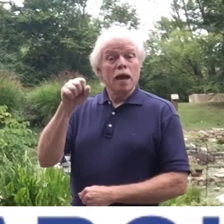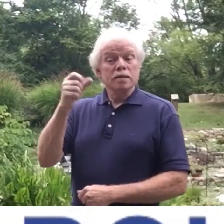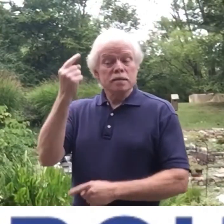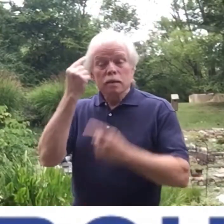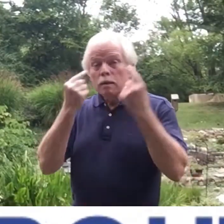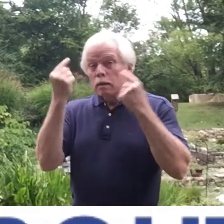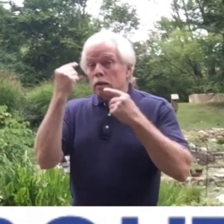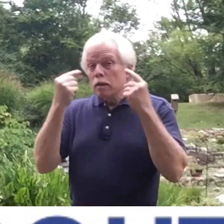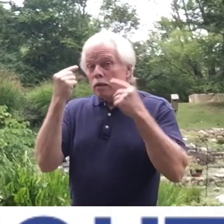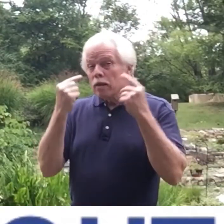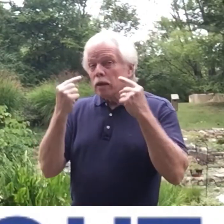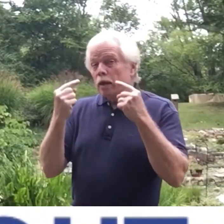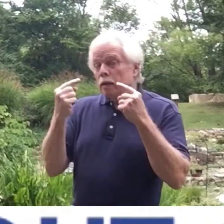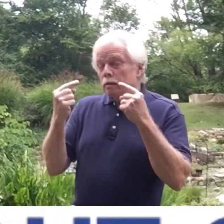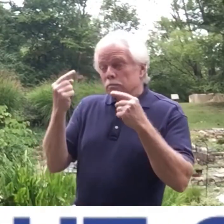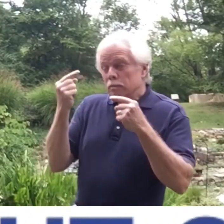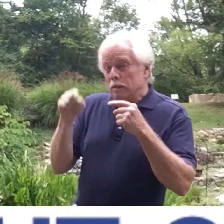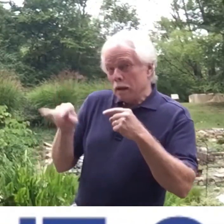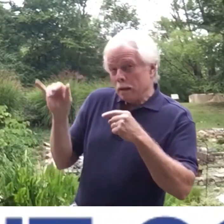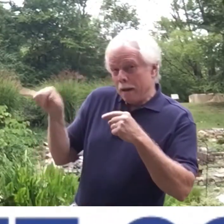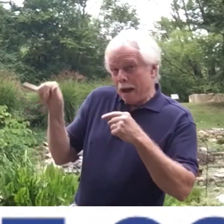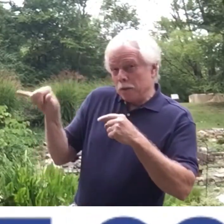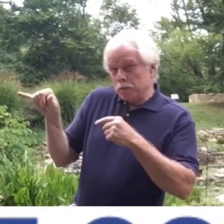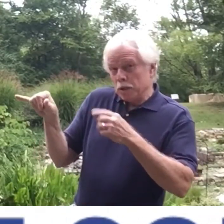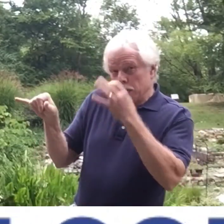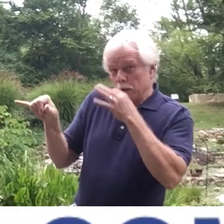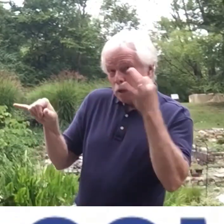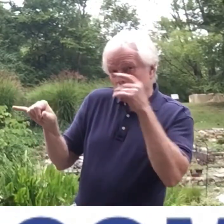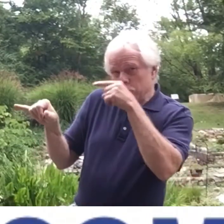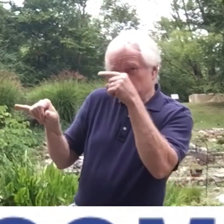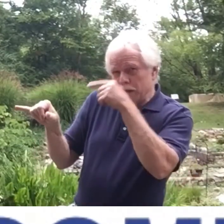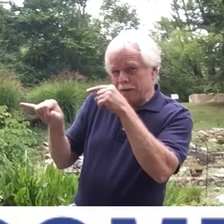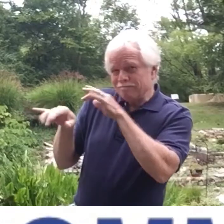Yes, thinking about communion.